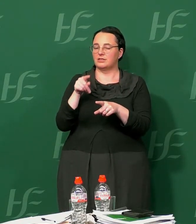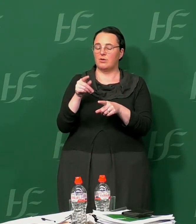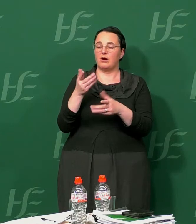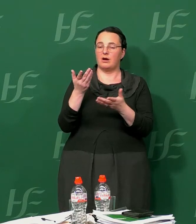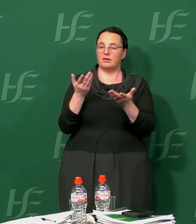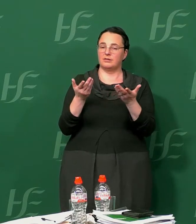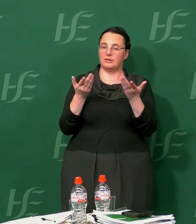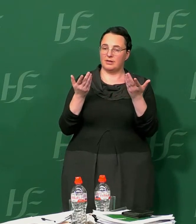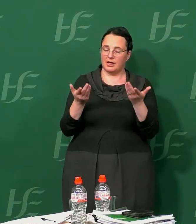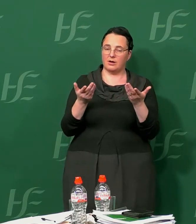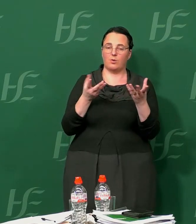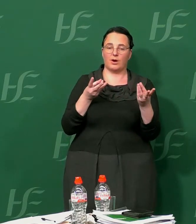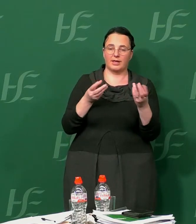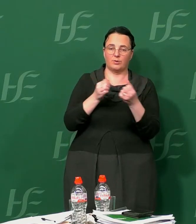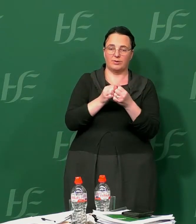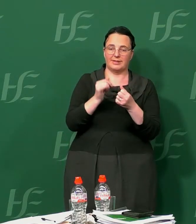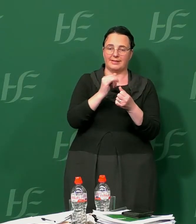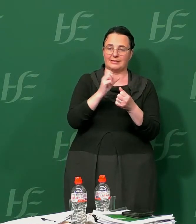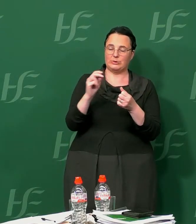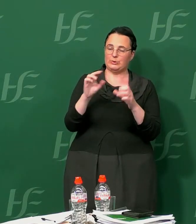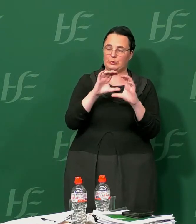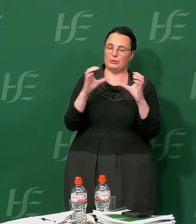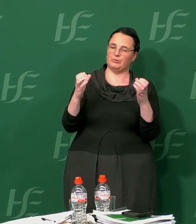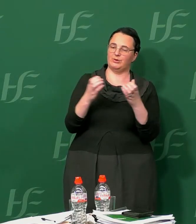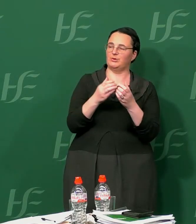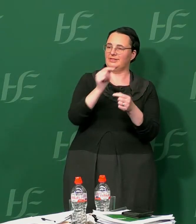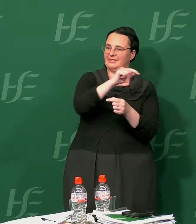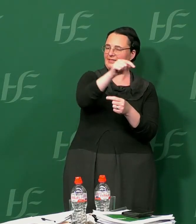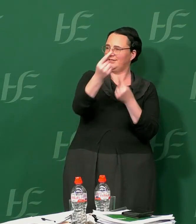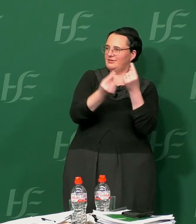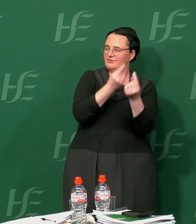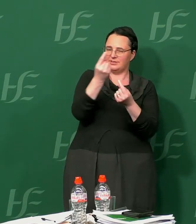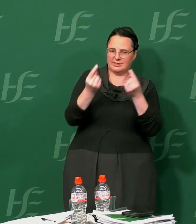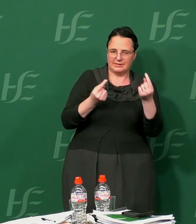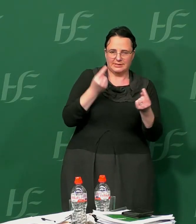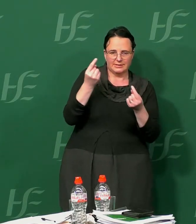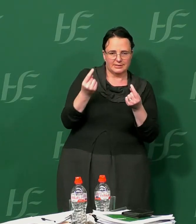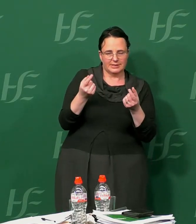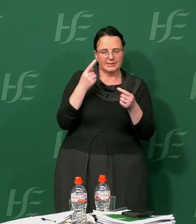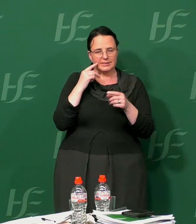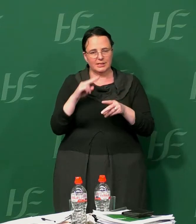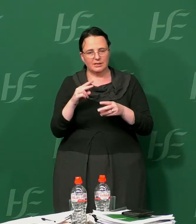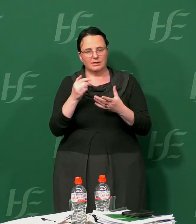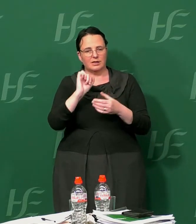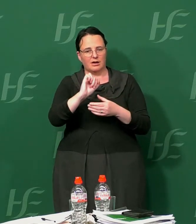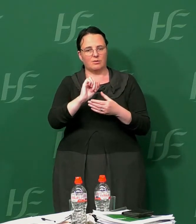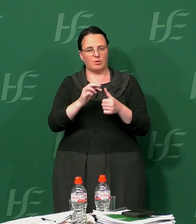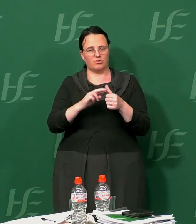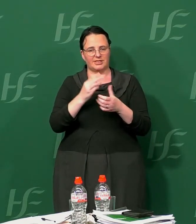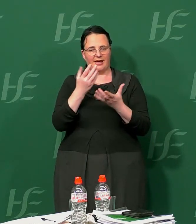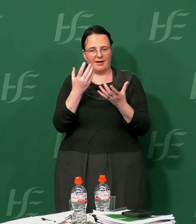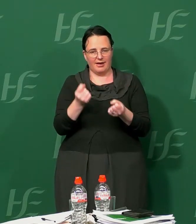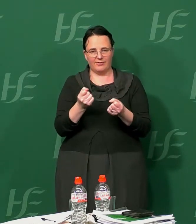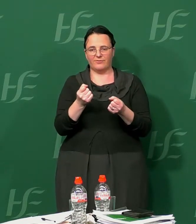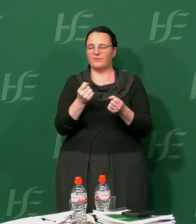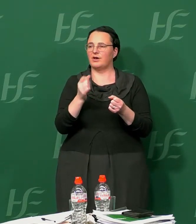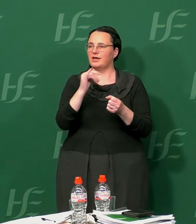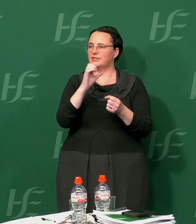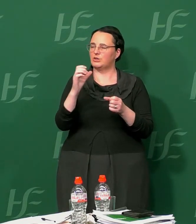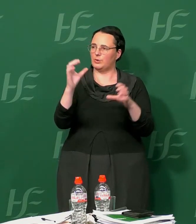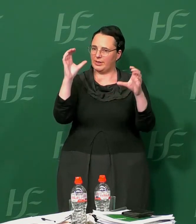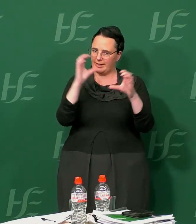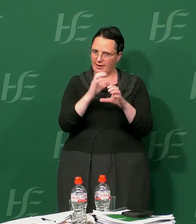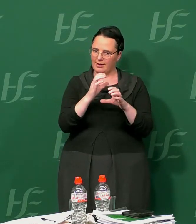working with the ICU community, is to see how we can build on our existing base numbers to provide additional